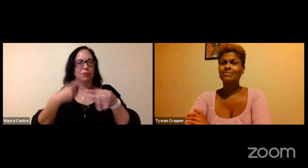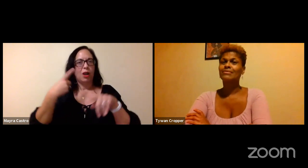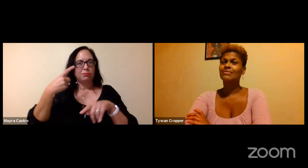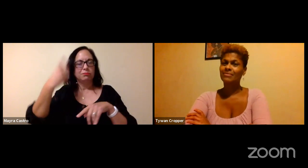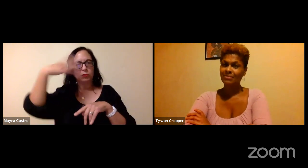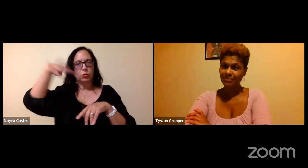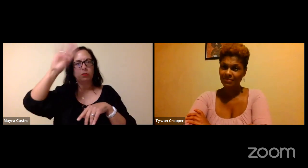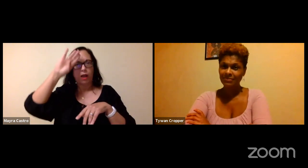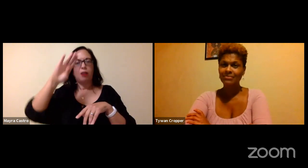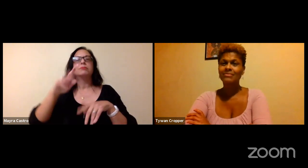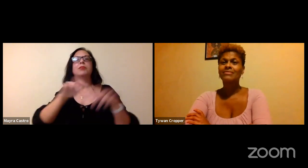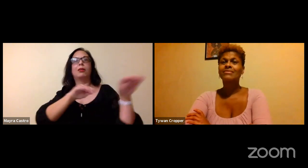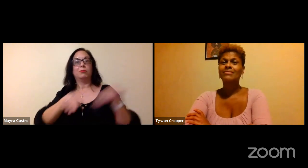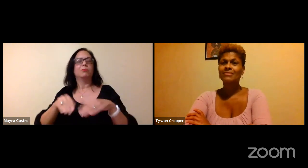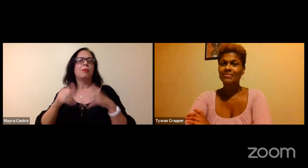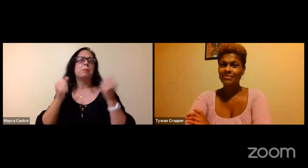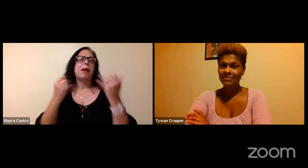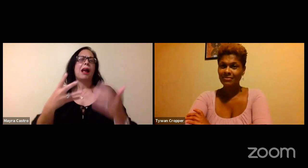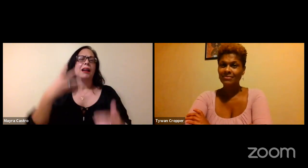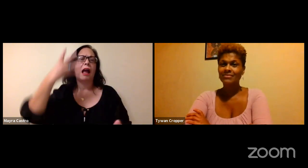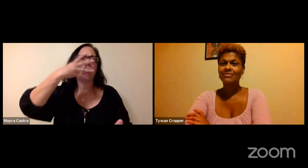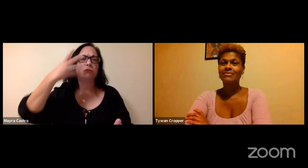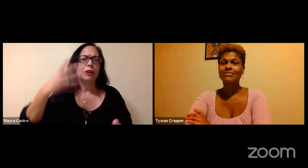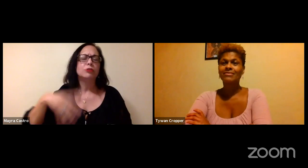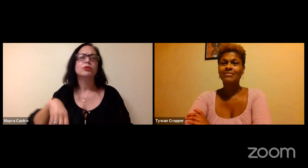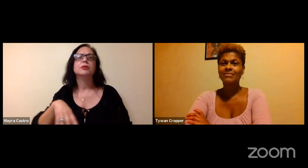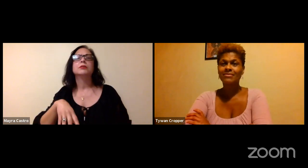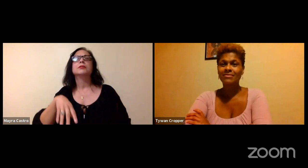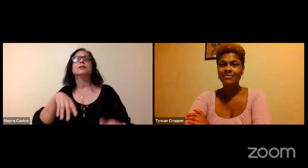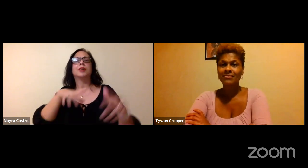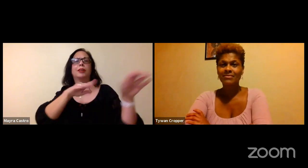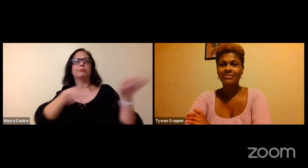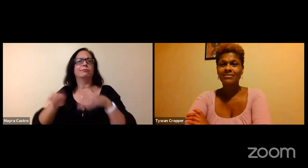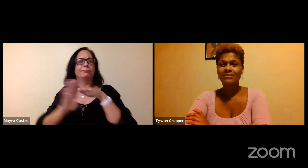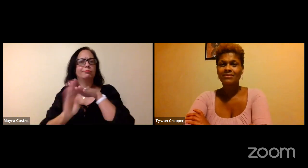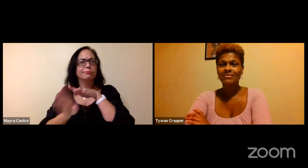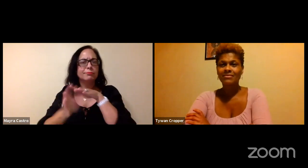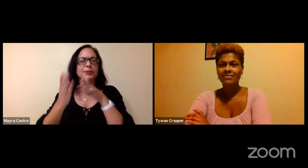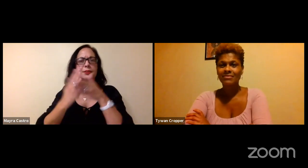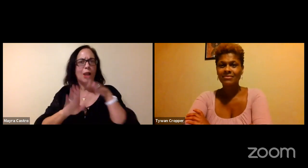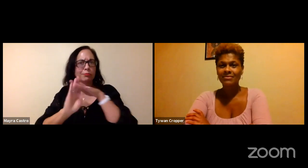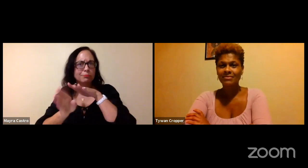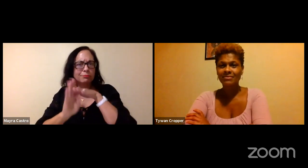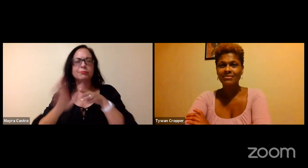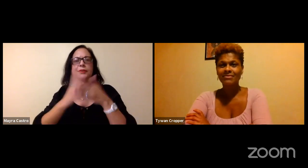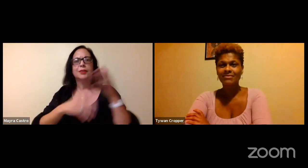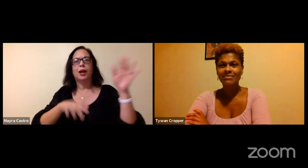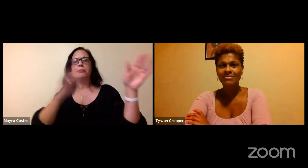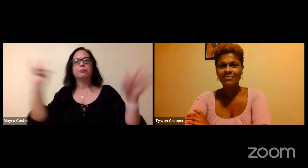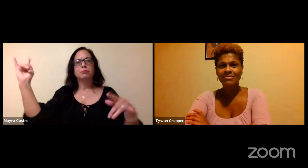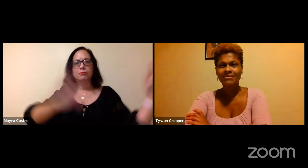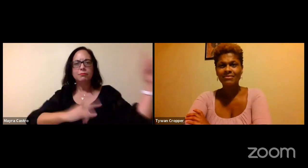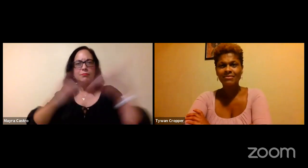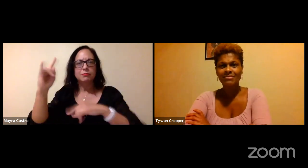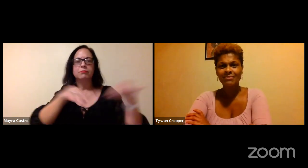numerous Cuban individuals moving to Union City. Many of them were immigrants, obviously.